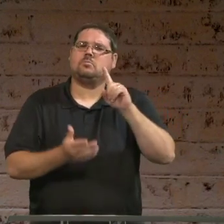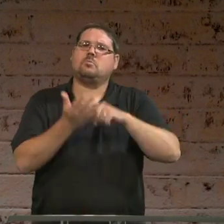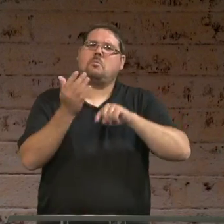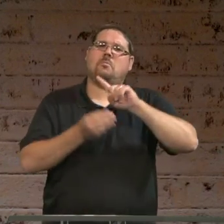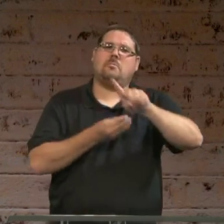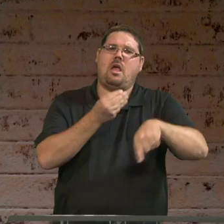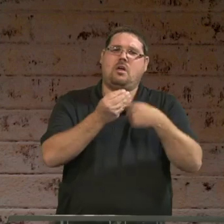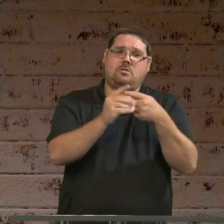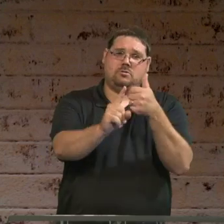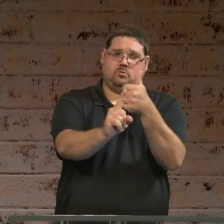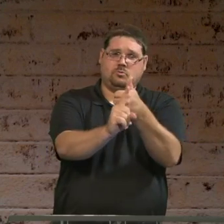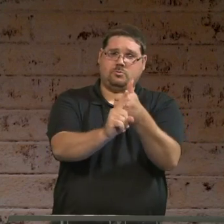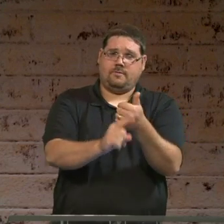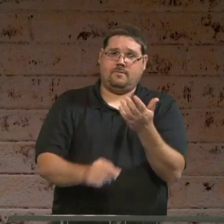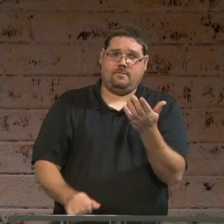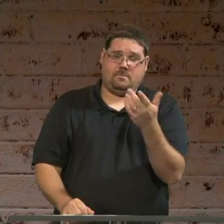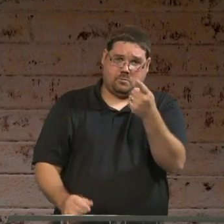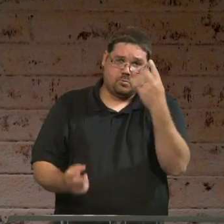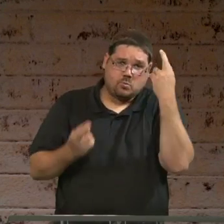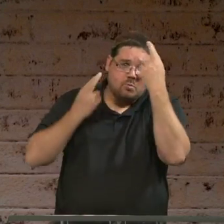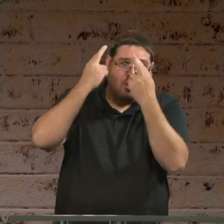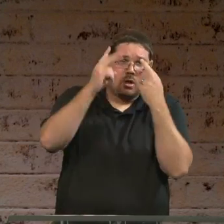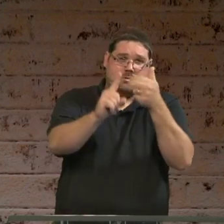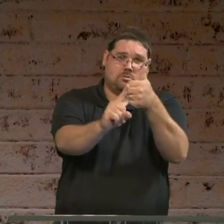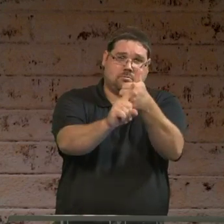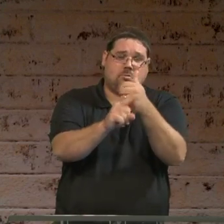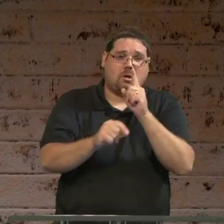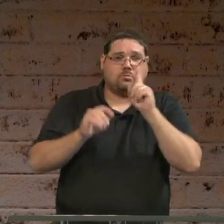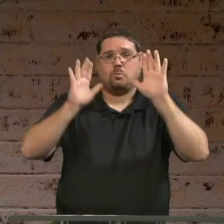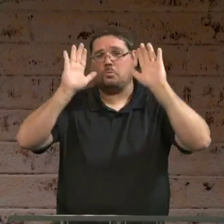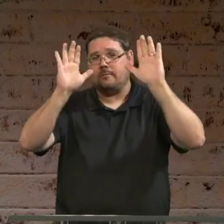marvelous. But now, what about yourself?